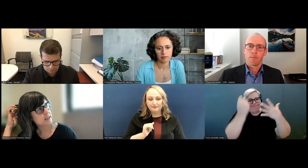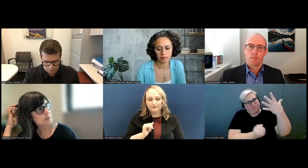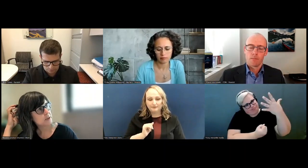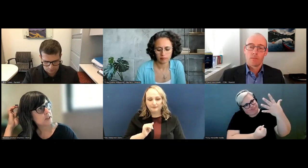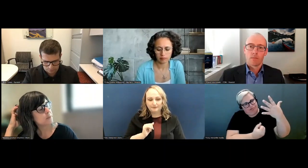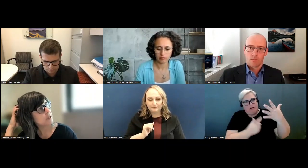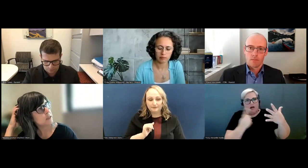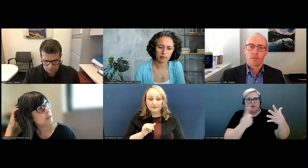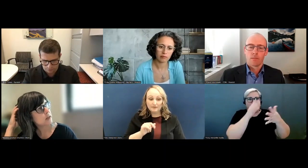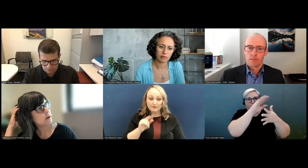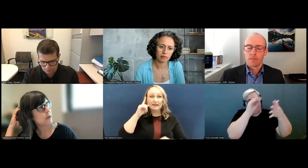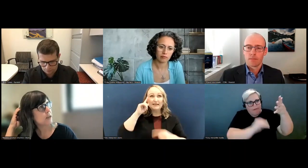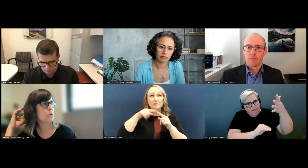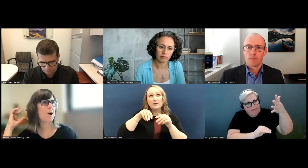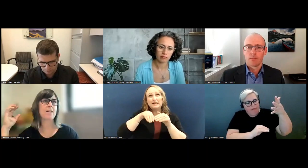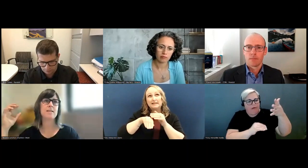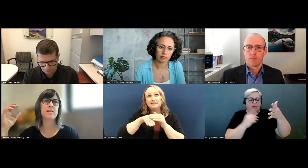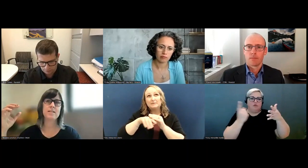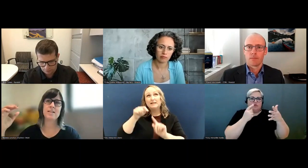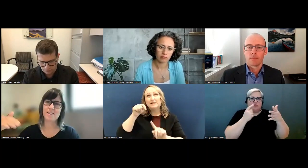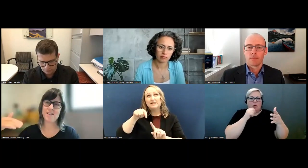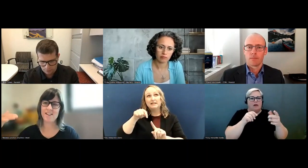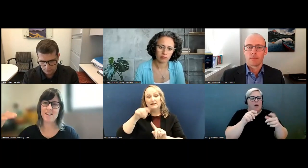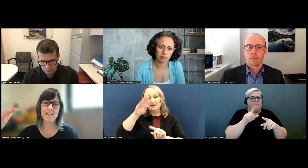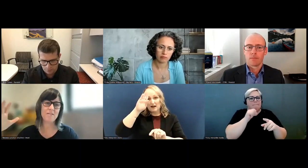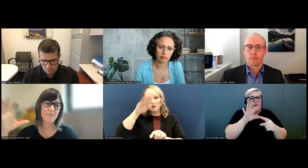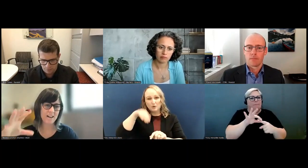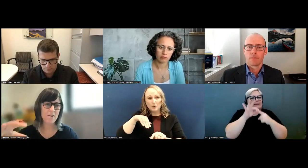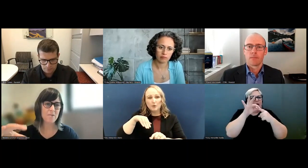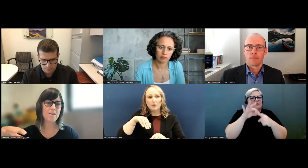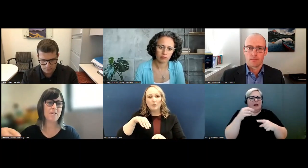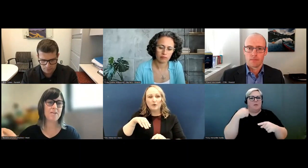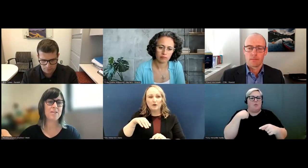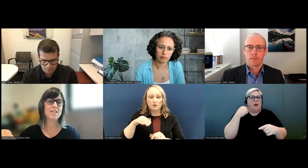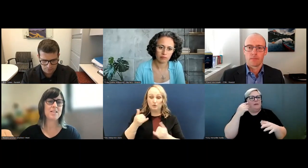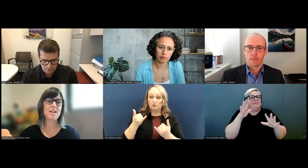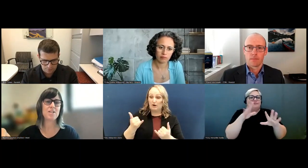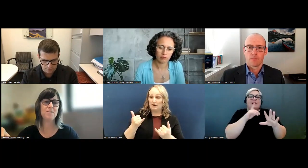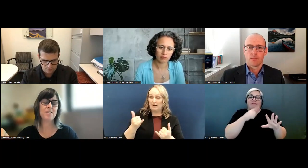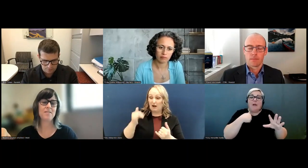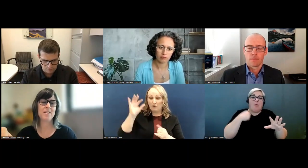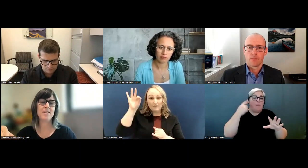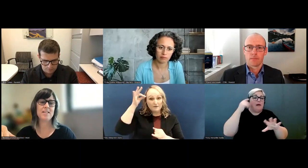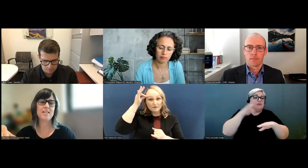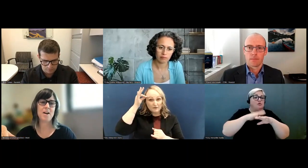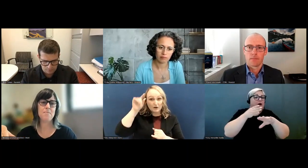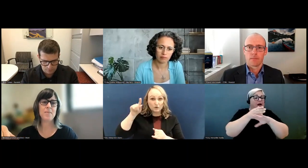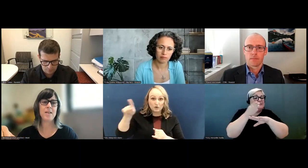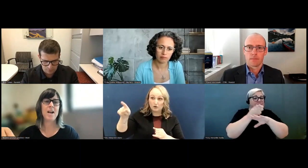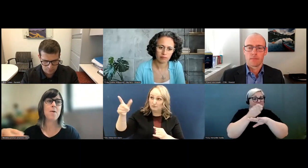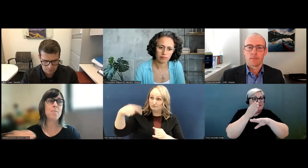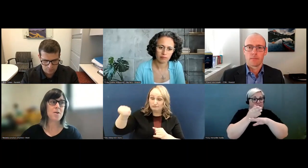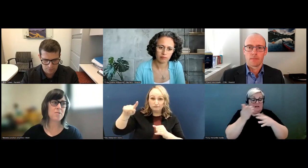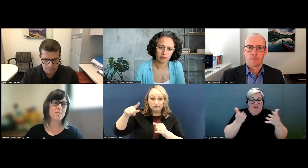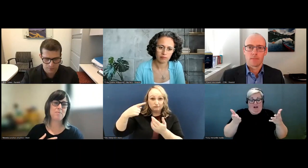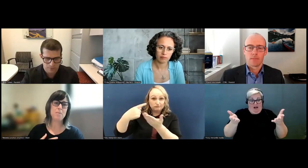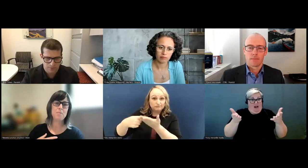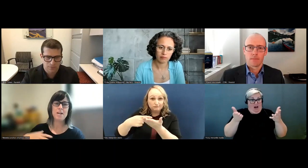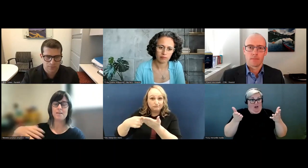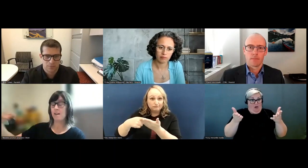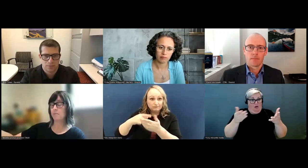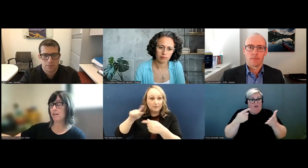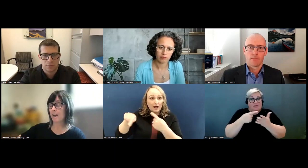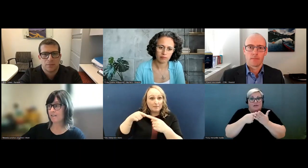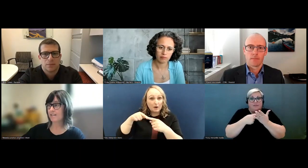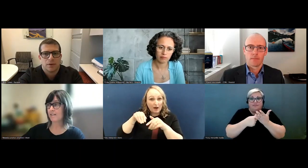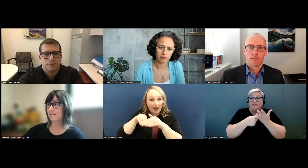the accessibility piece. I know access right now in the federal discussion is about people